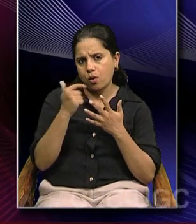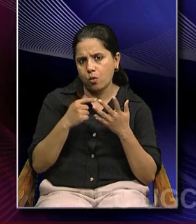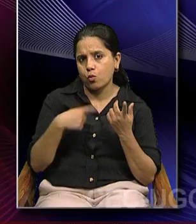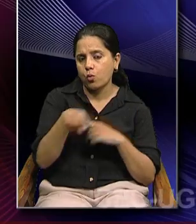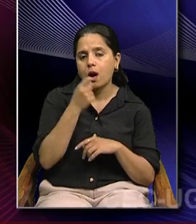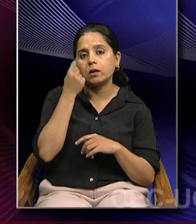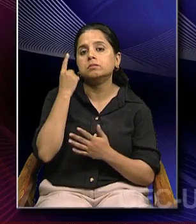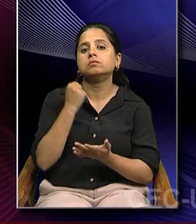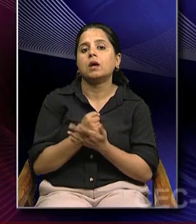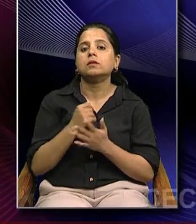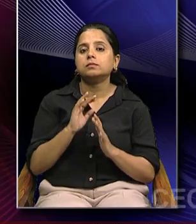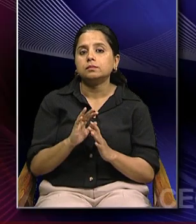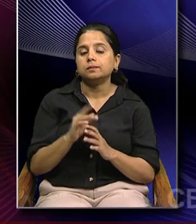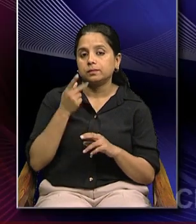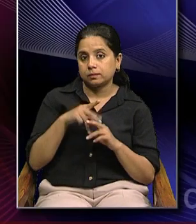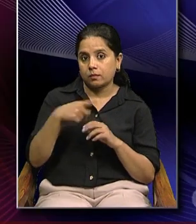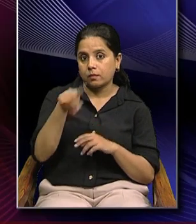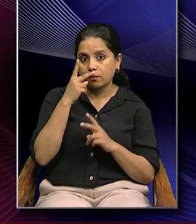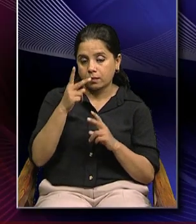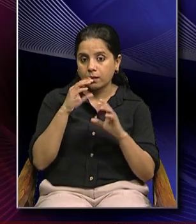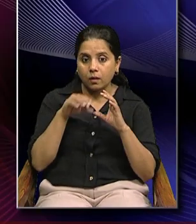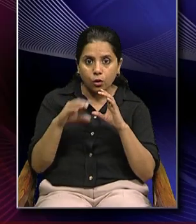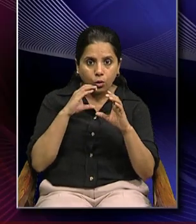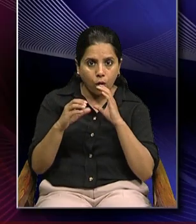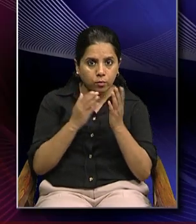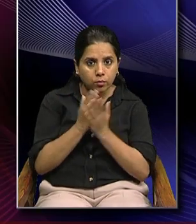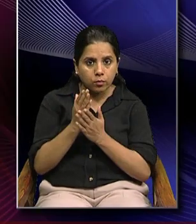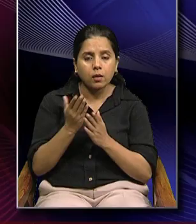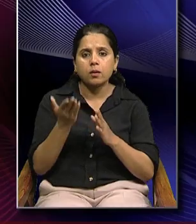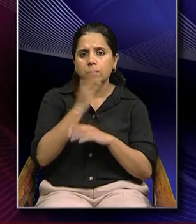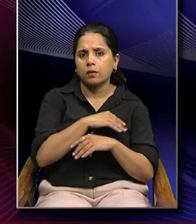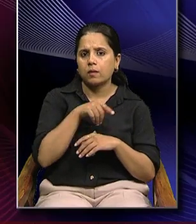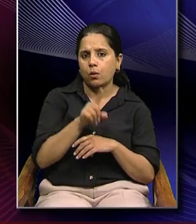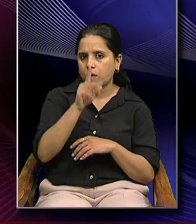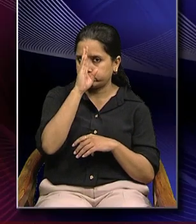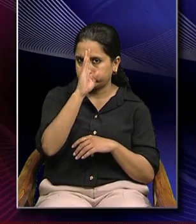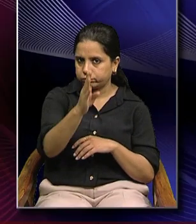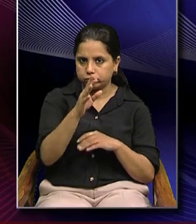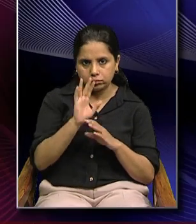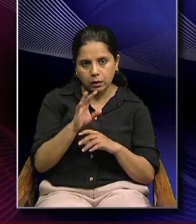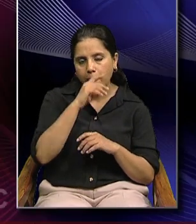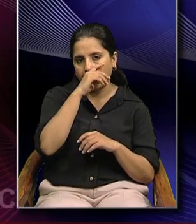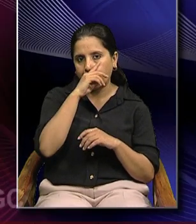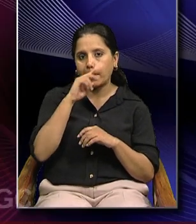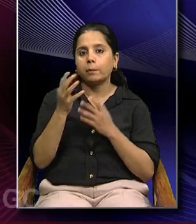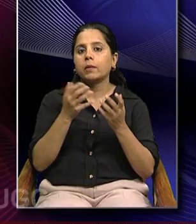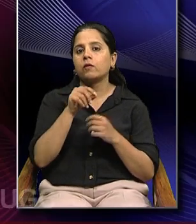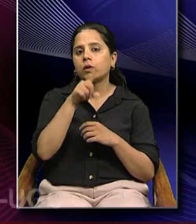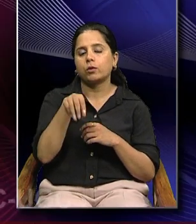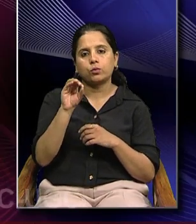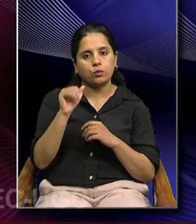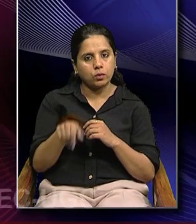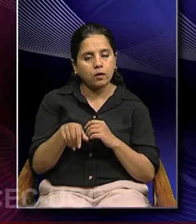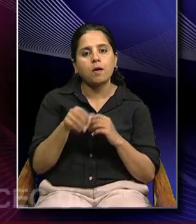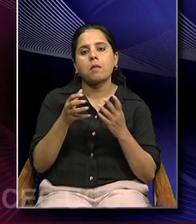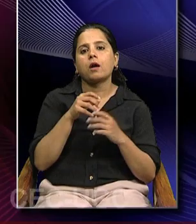to understand that if you look at the communication pattern, earlier it was unidirectional in the marketing 1.0, in